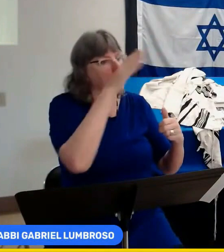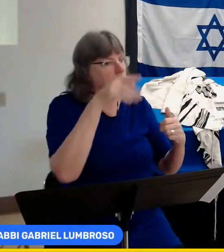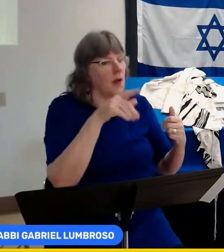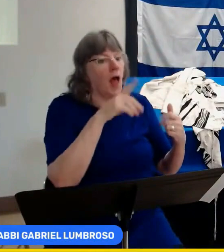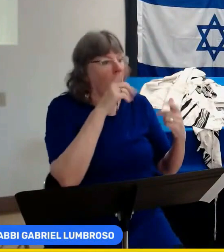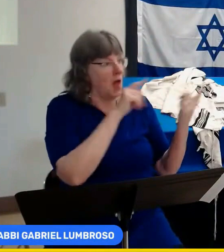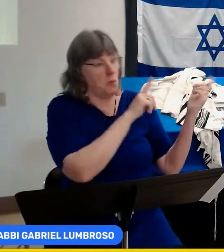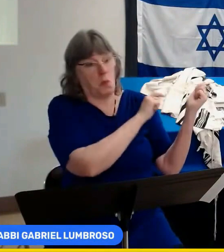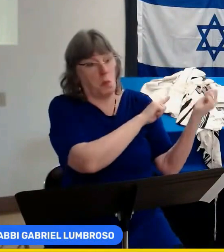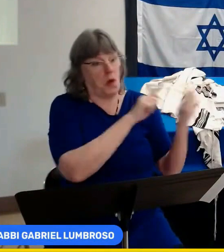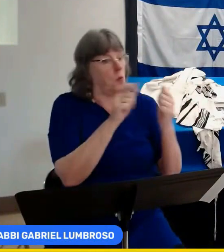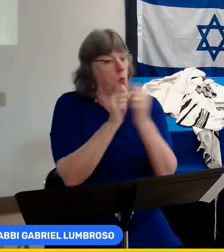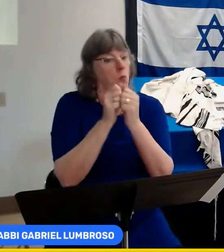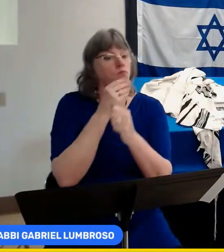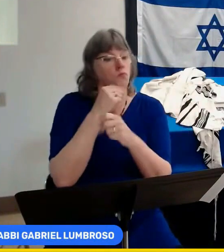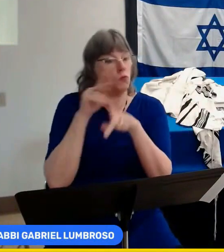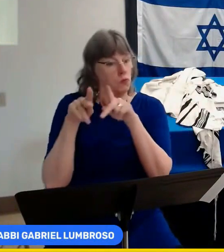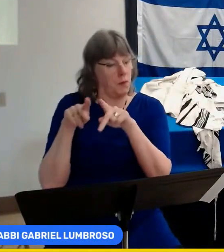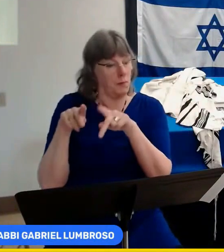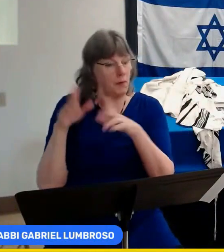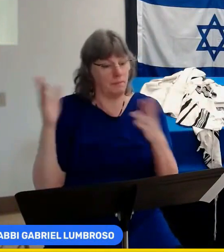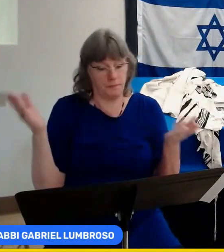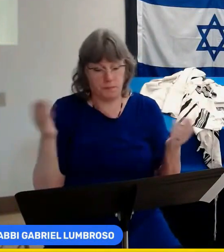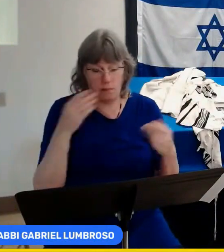saved from the plague of the death of the firstborn.